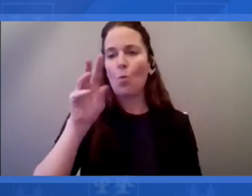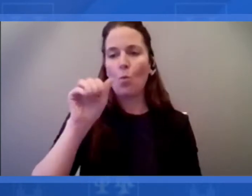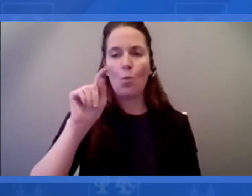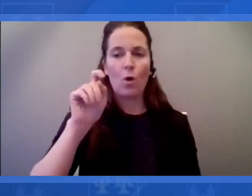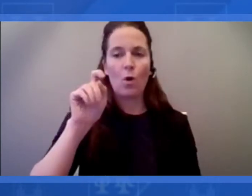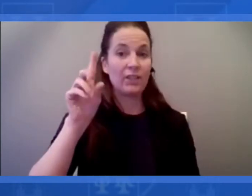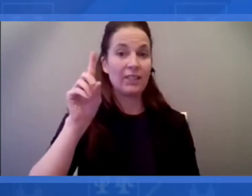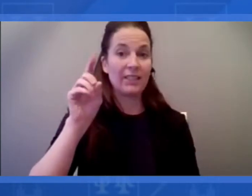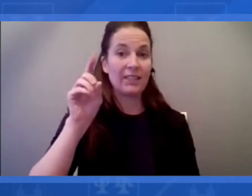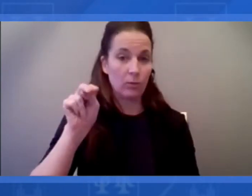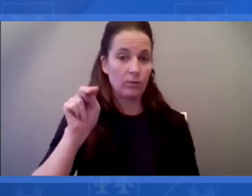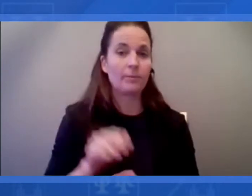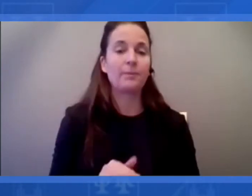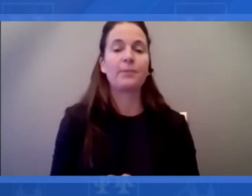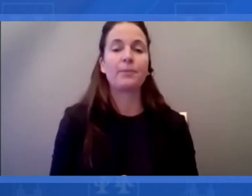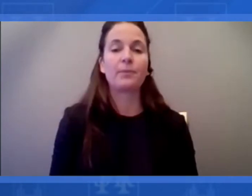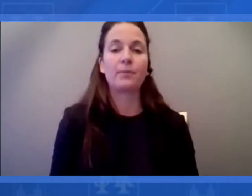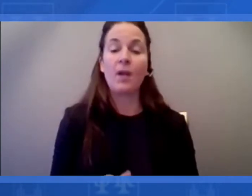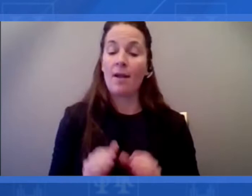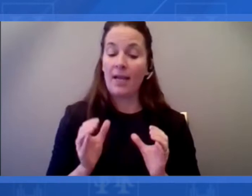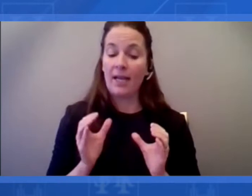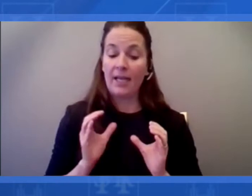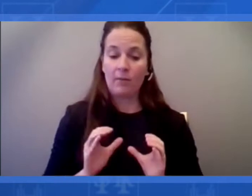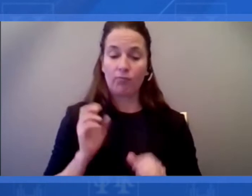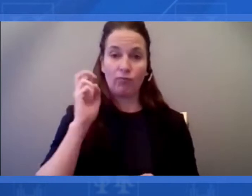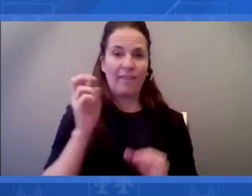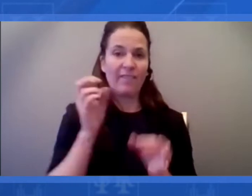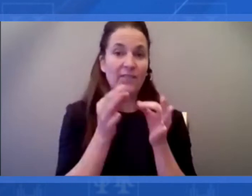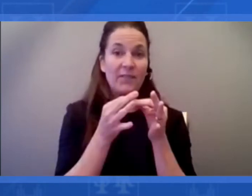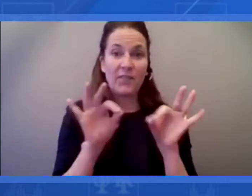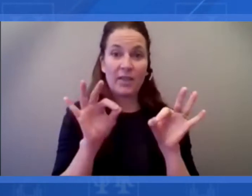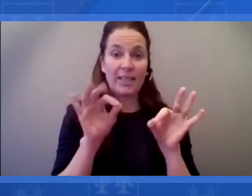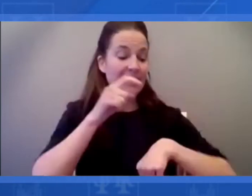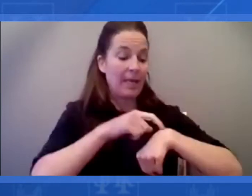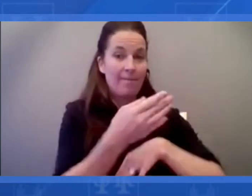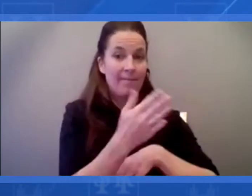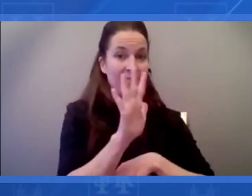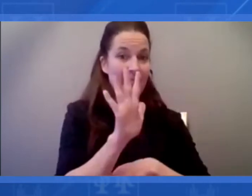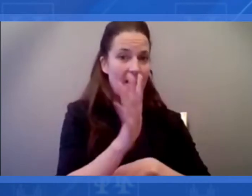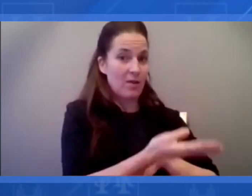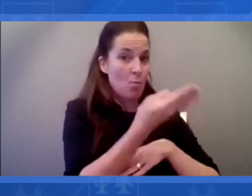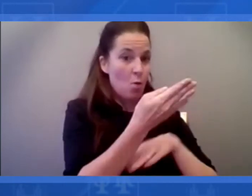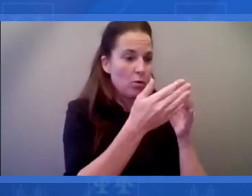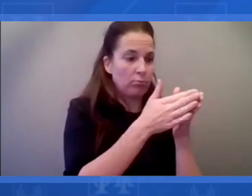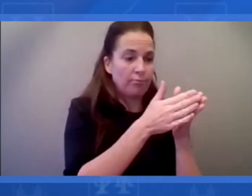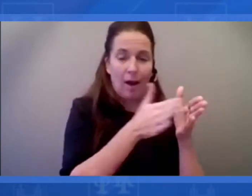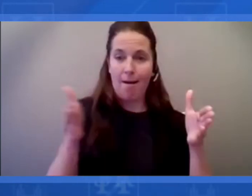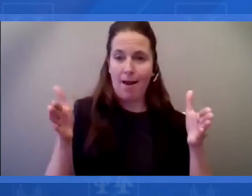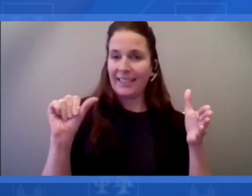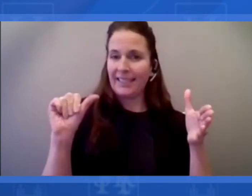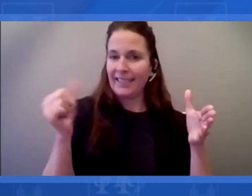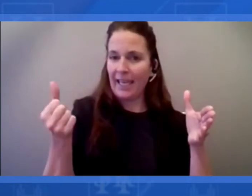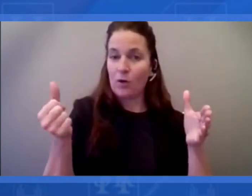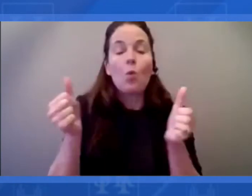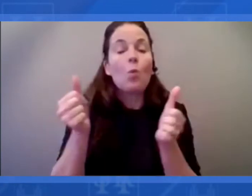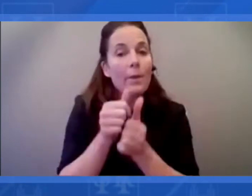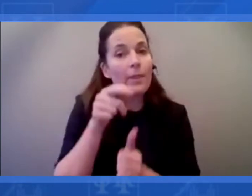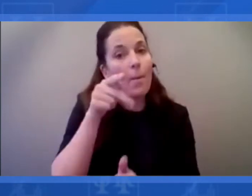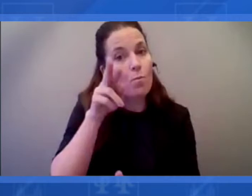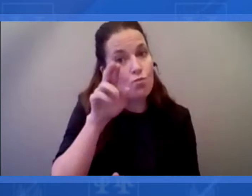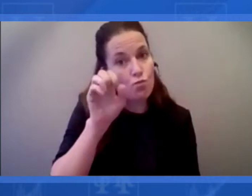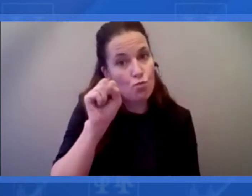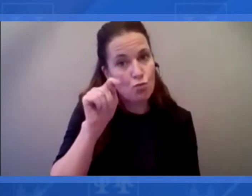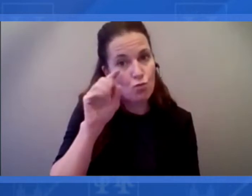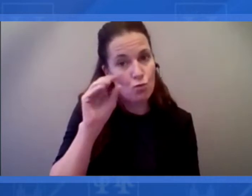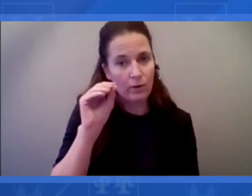Customers ride free on weekdays from 5 a.m. to 10 a.m. with a Presto card in